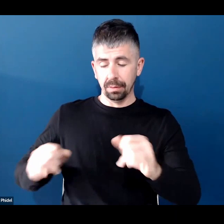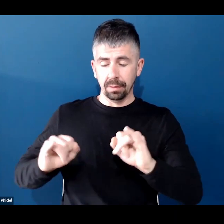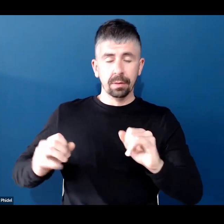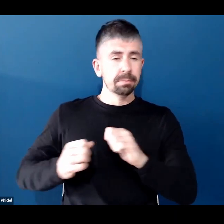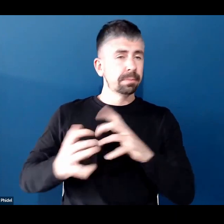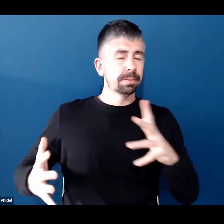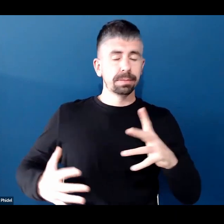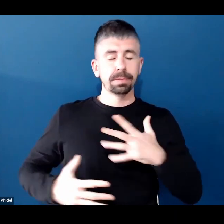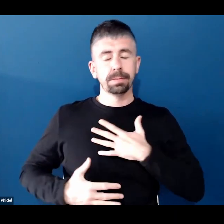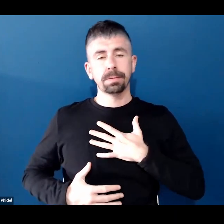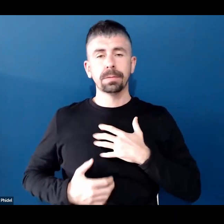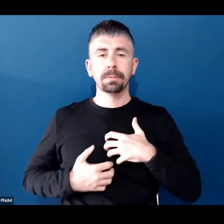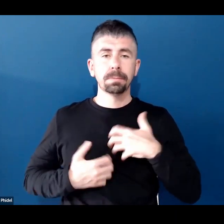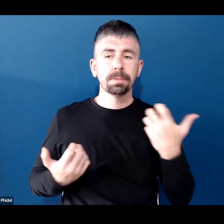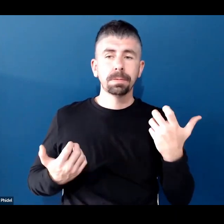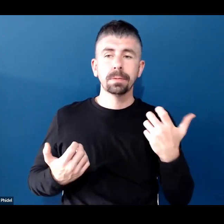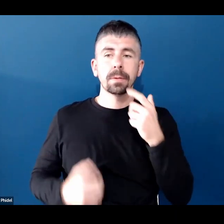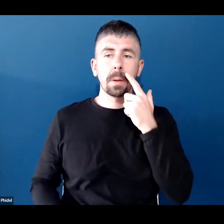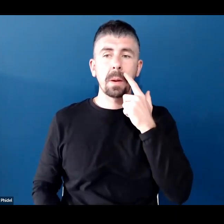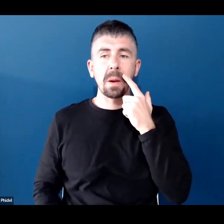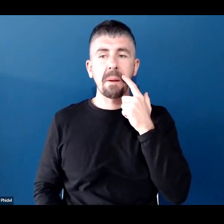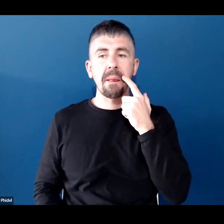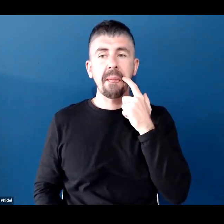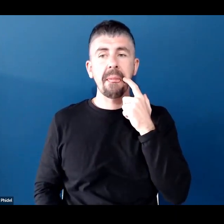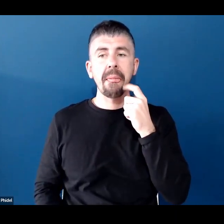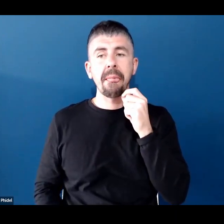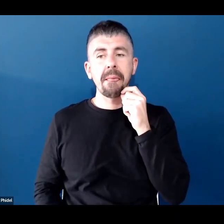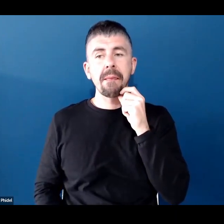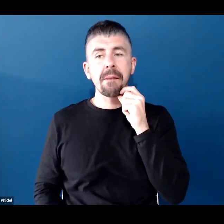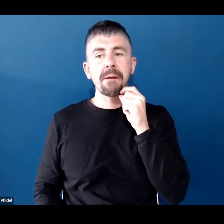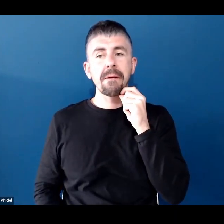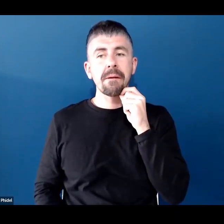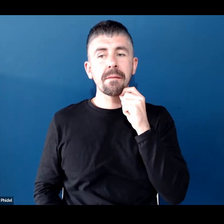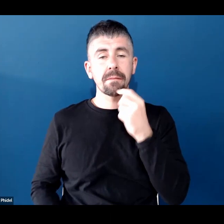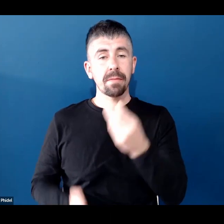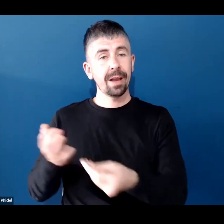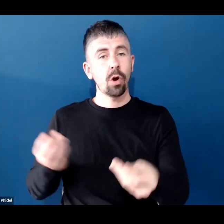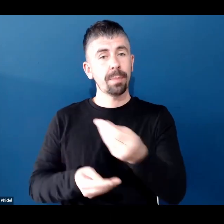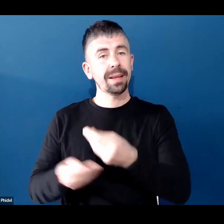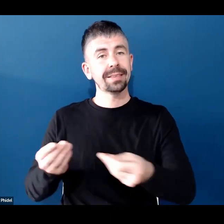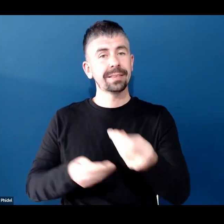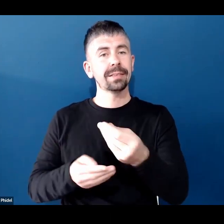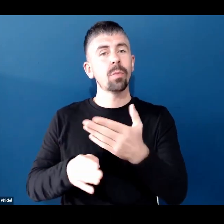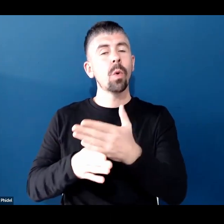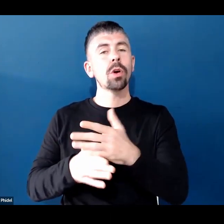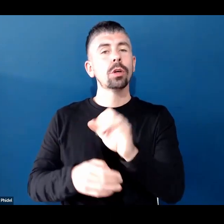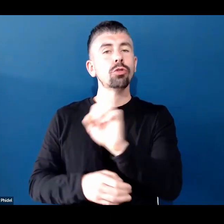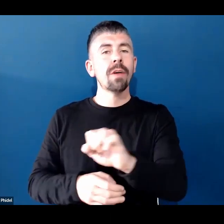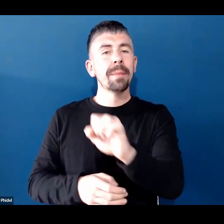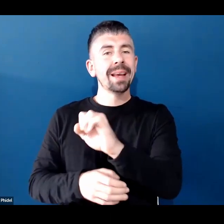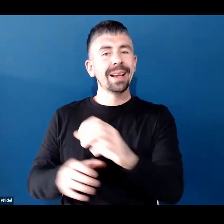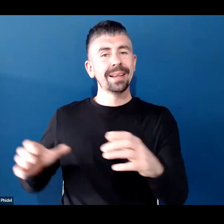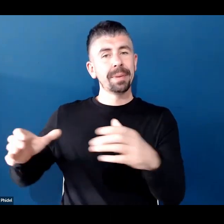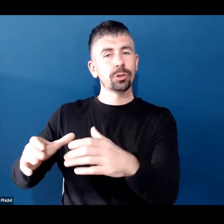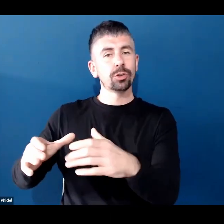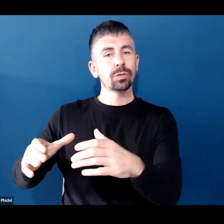also debated Alessio Terzi. Is an economist working at the European Commission at the growth department.